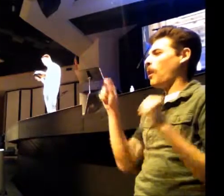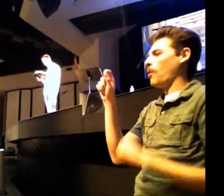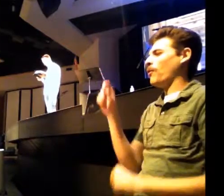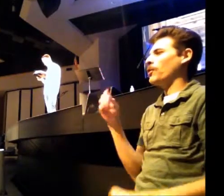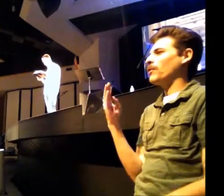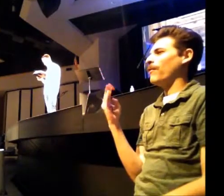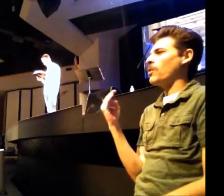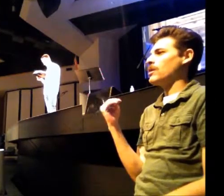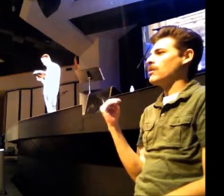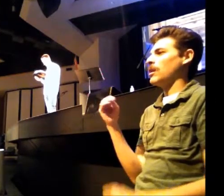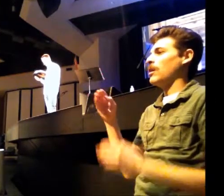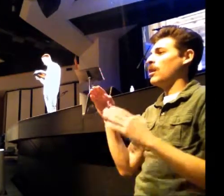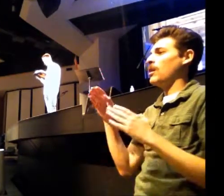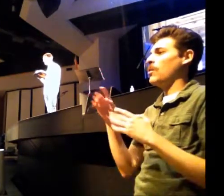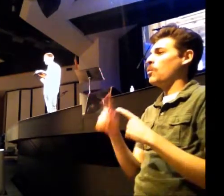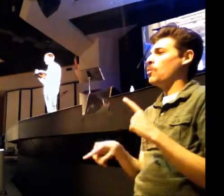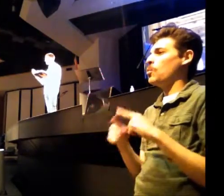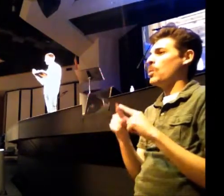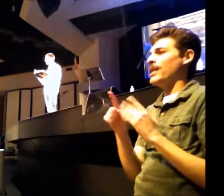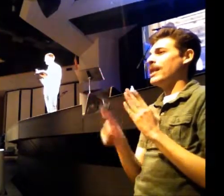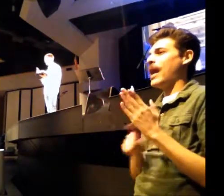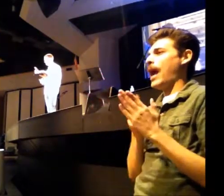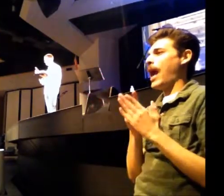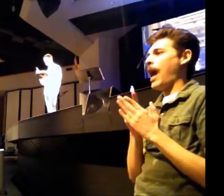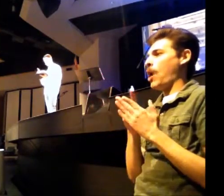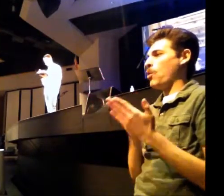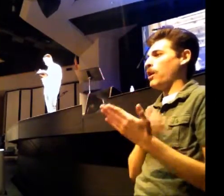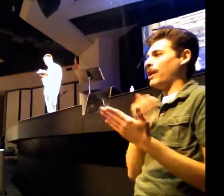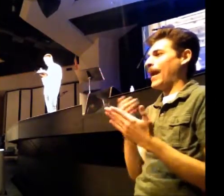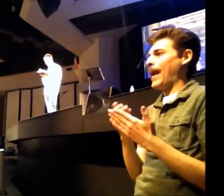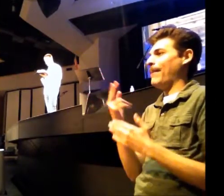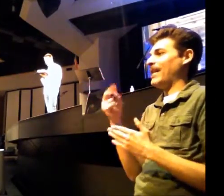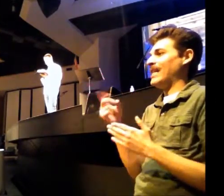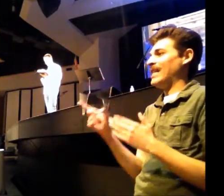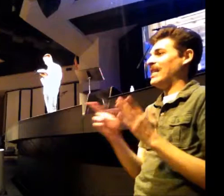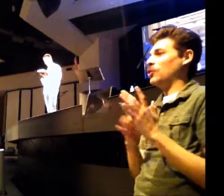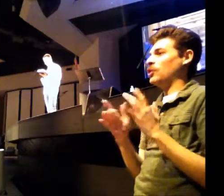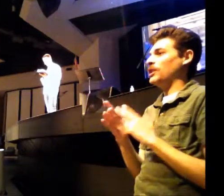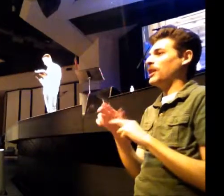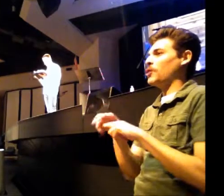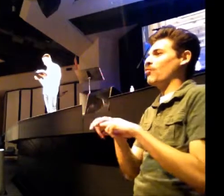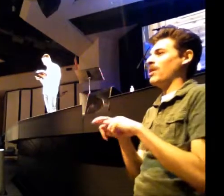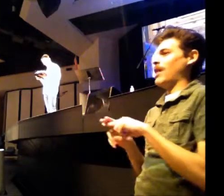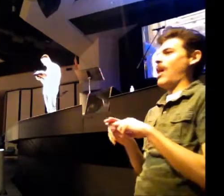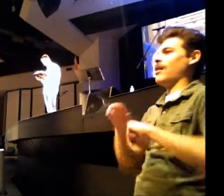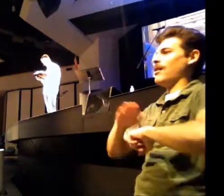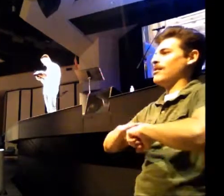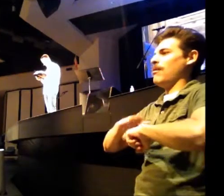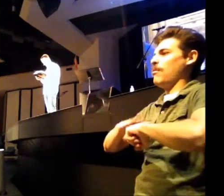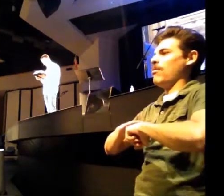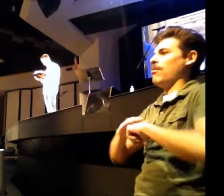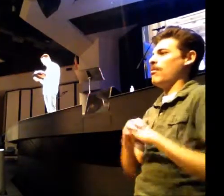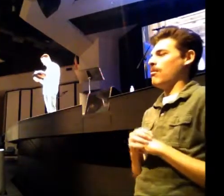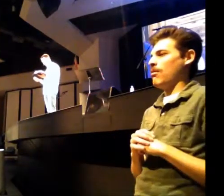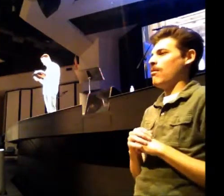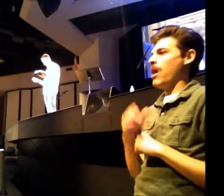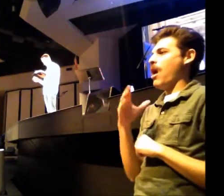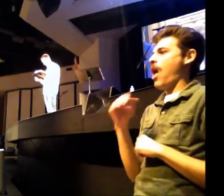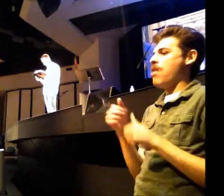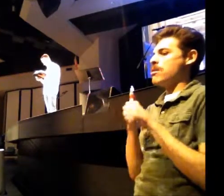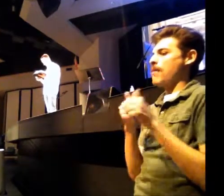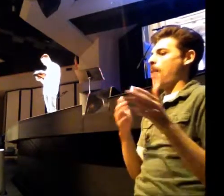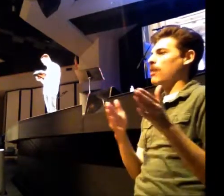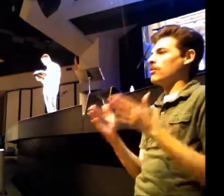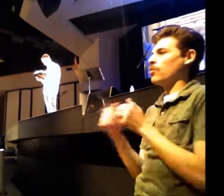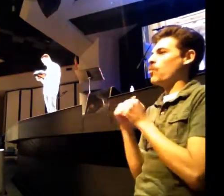when the hour came, he, Jesus, listen to this, reclined at the table, and the apostles with